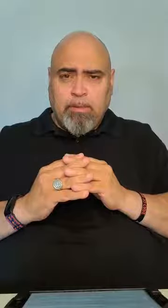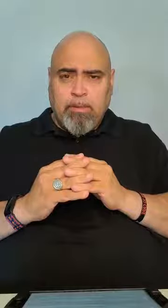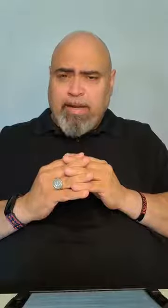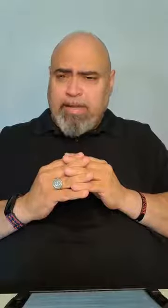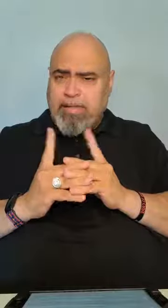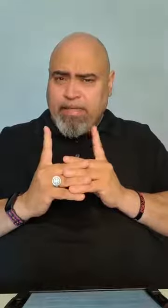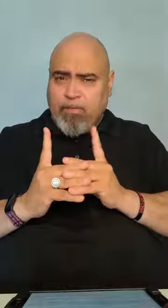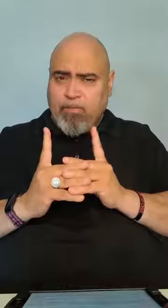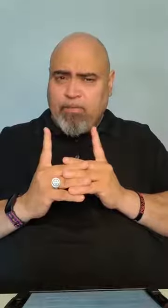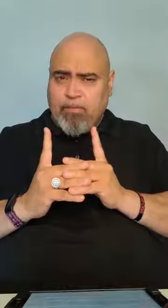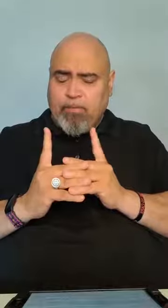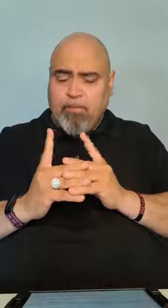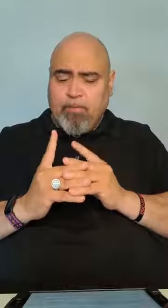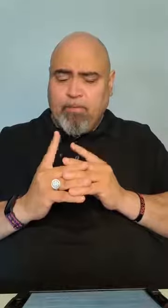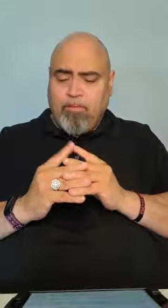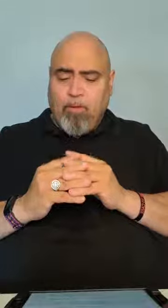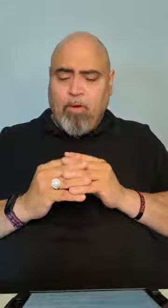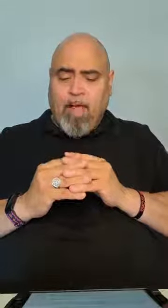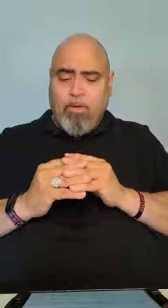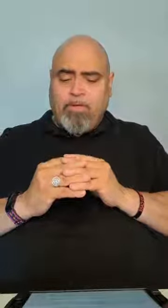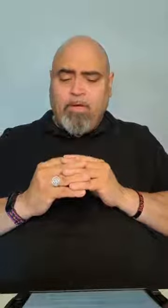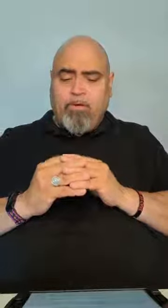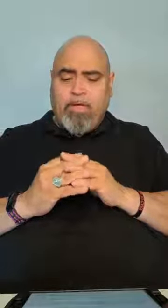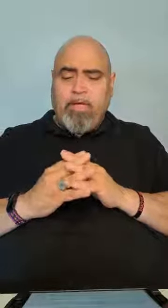And then it continues, 'For I was hungry